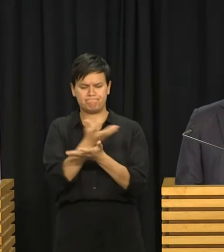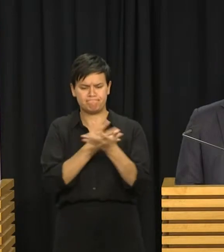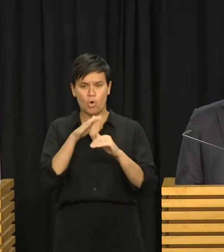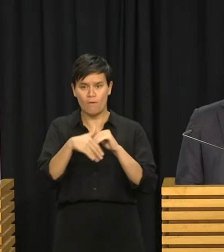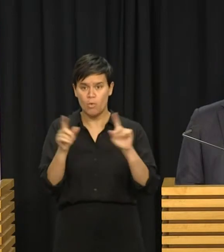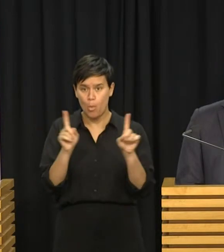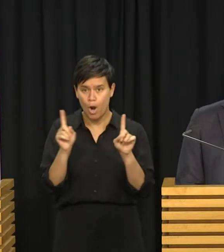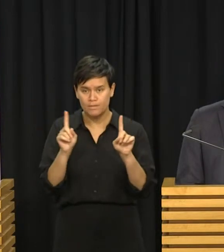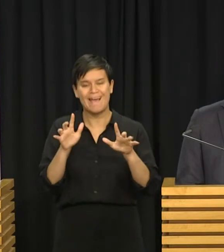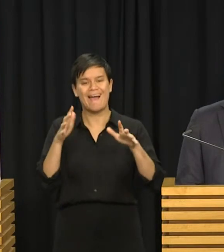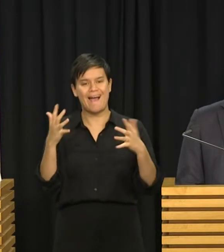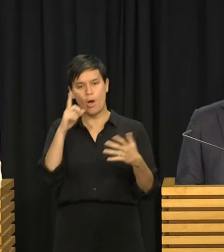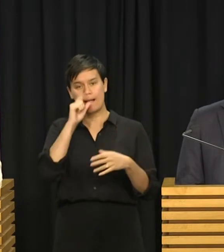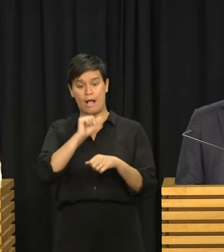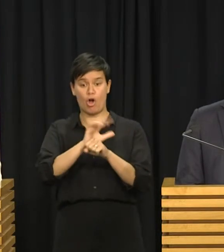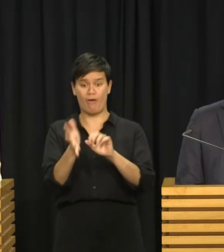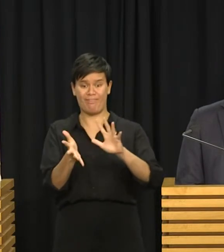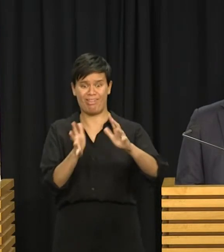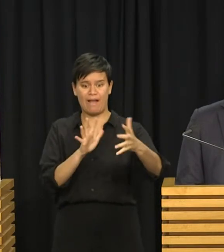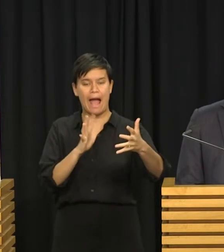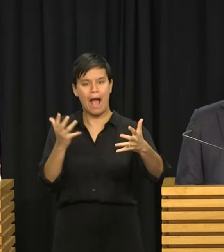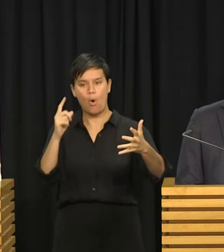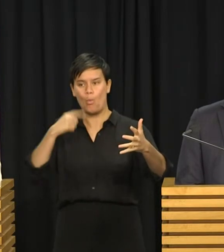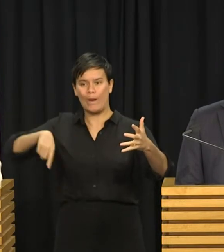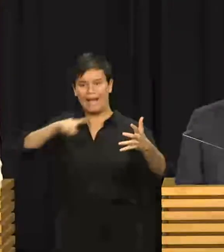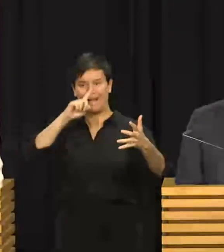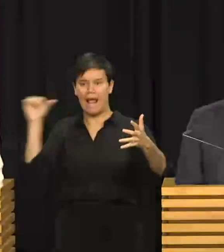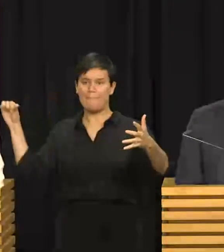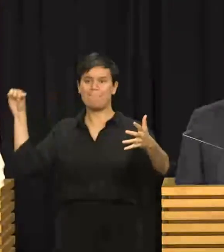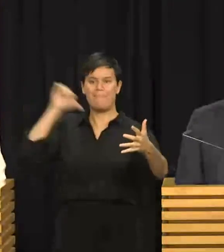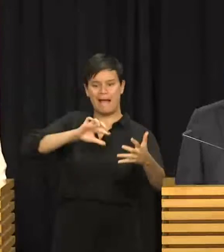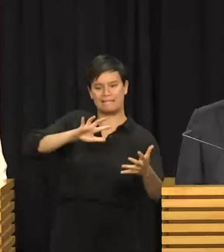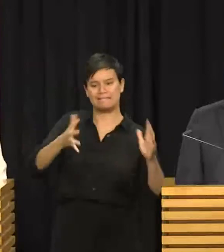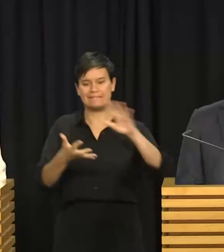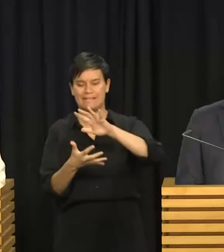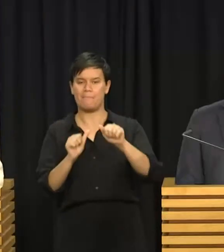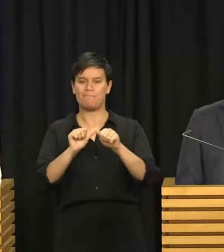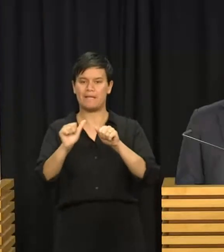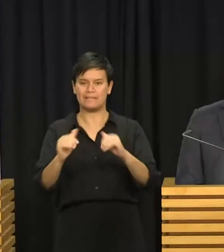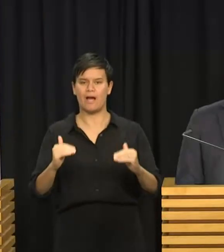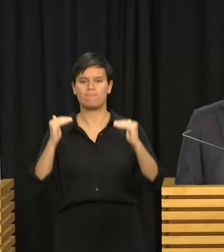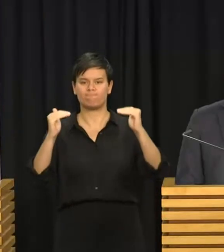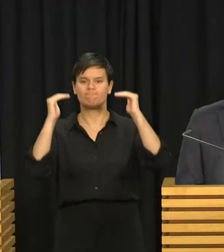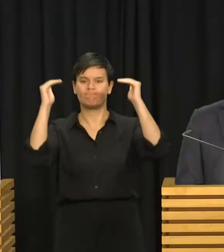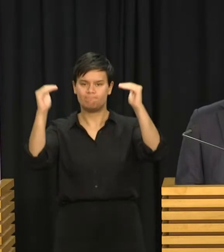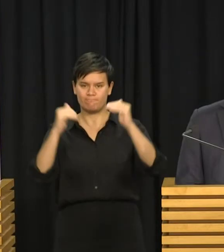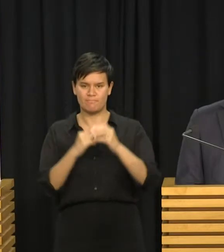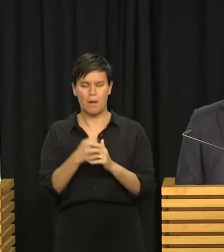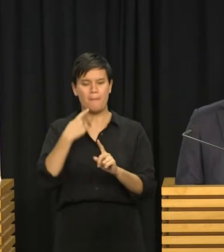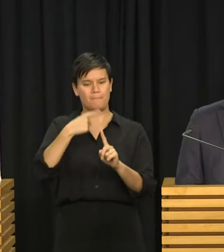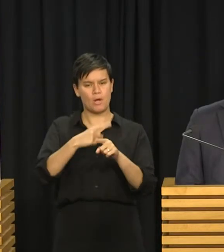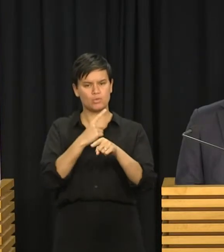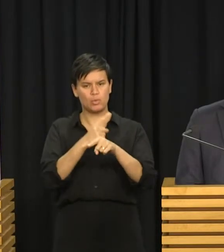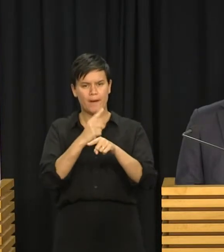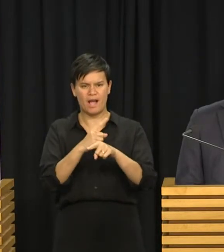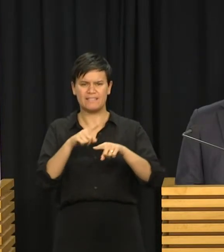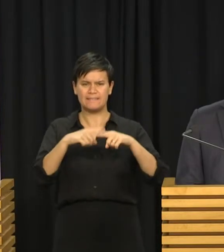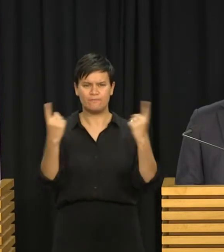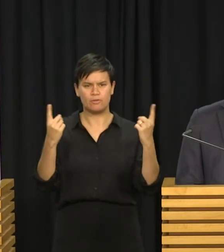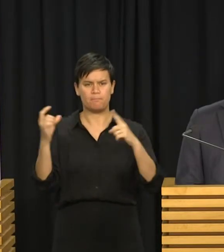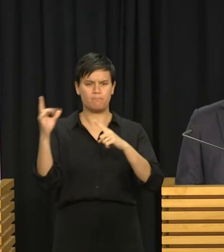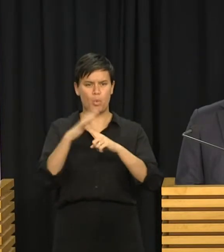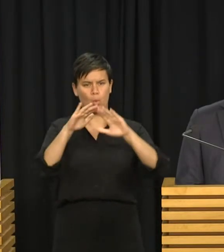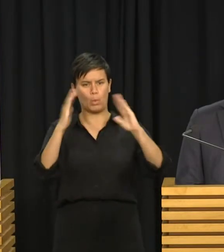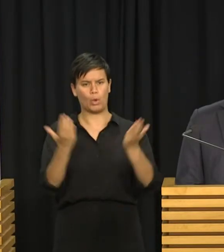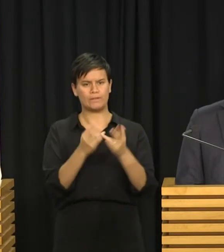and how we can more effectively work together on issues such as climate change, human rights and global health. On Thursday, I'm